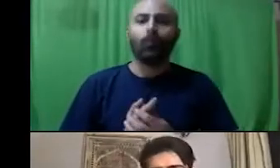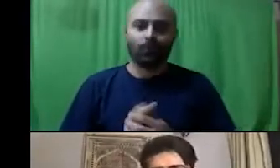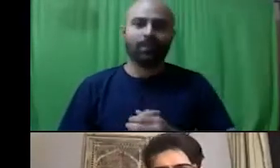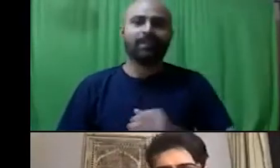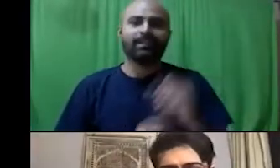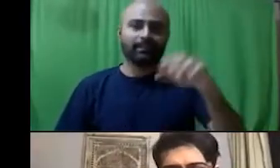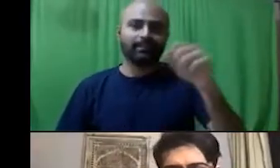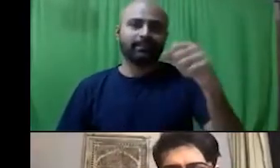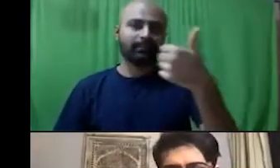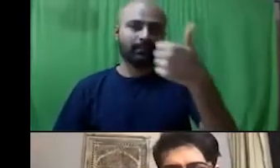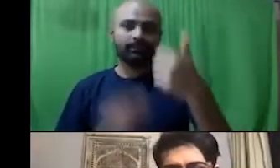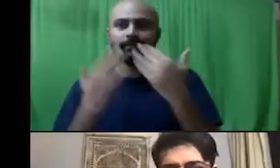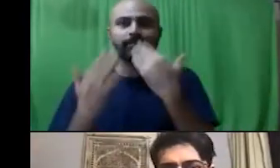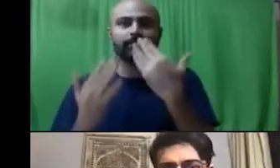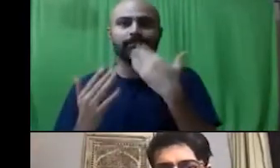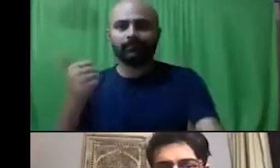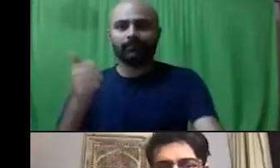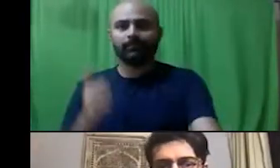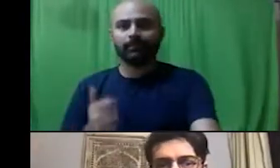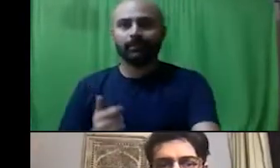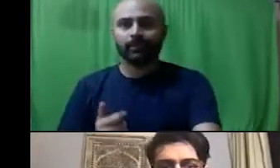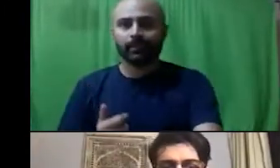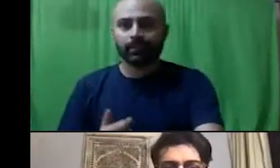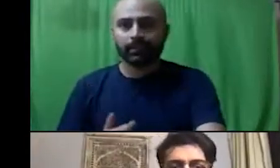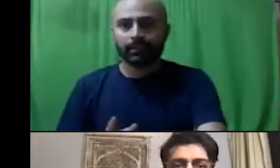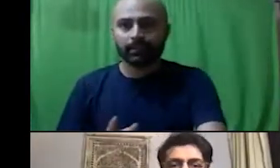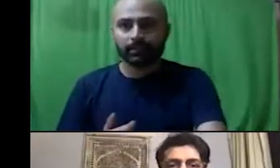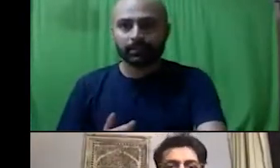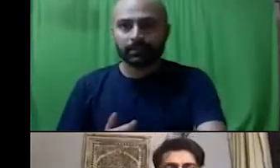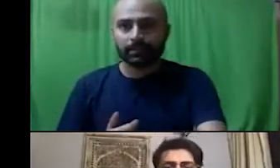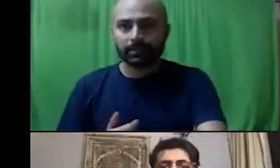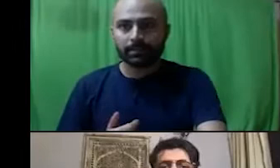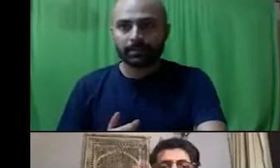left hand. Righty, you use a right hand. It doesn't matter.